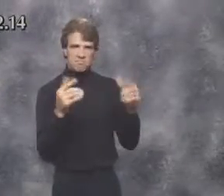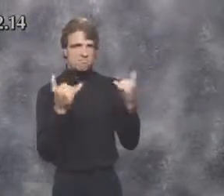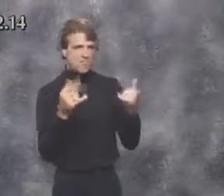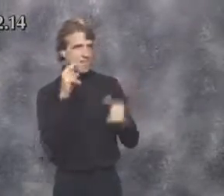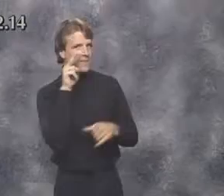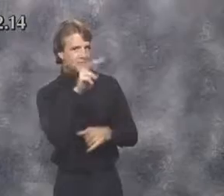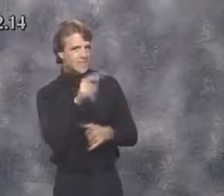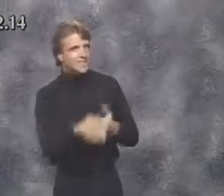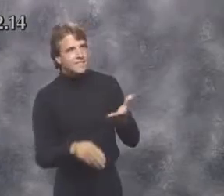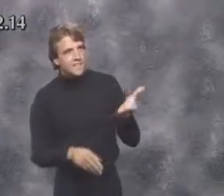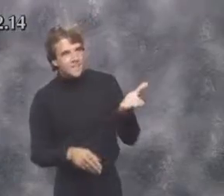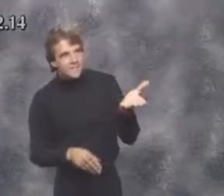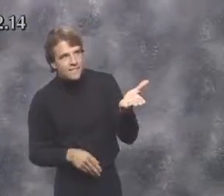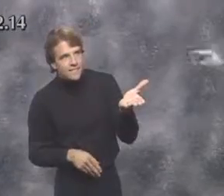they use the signs differently.